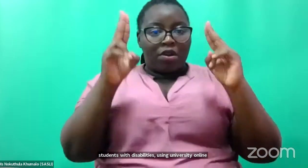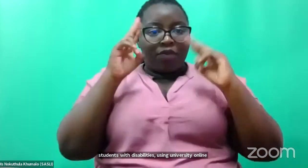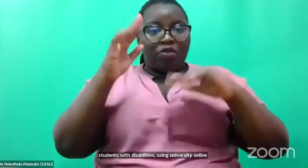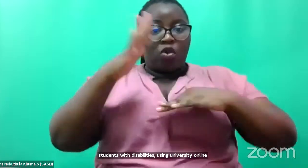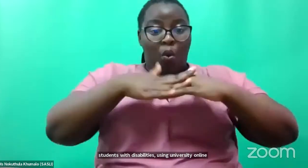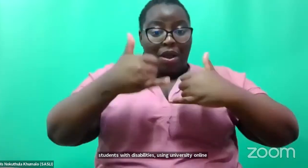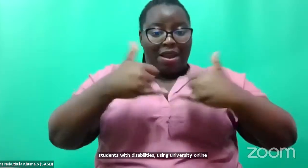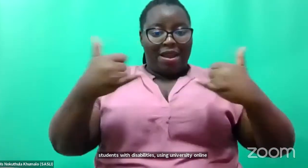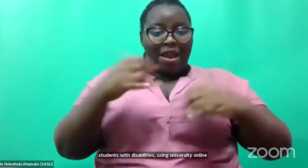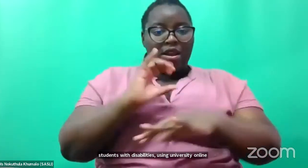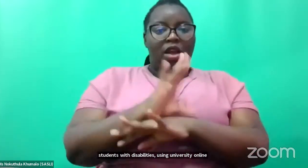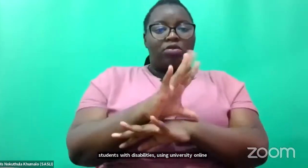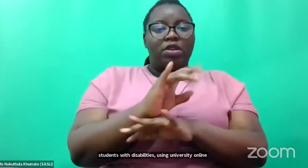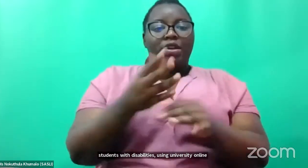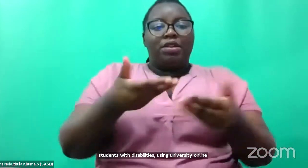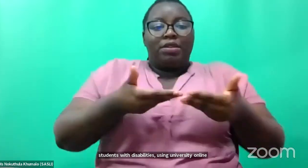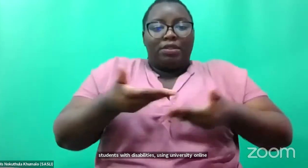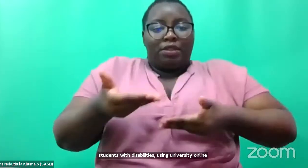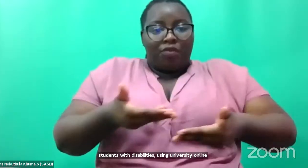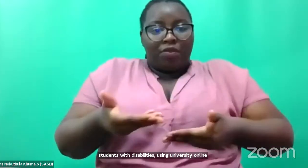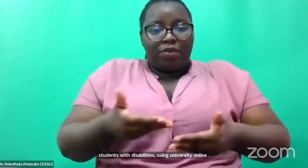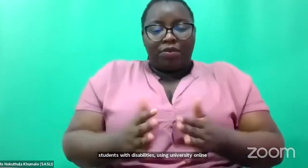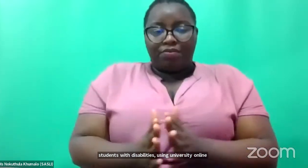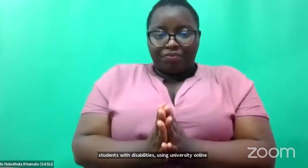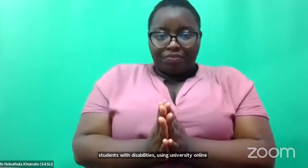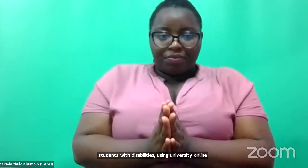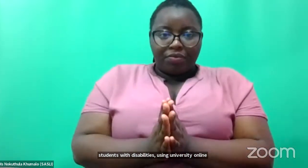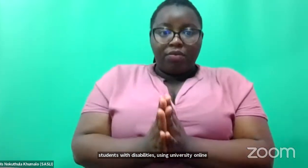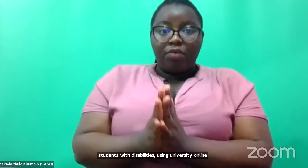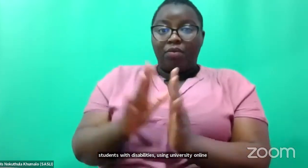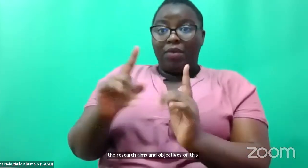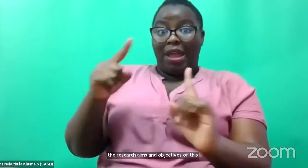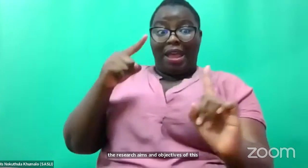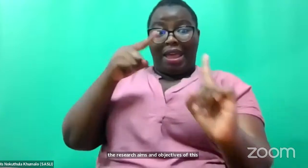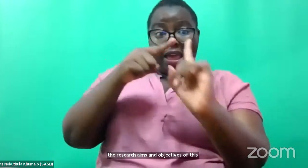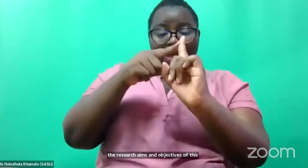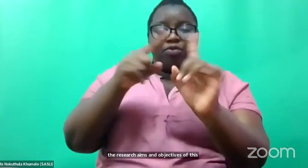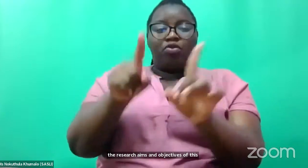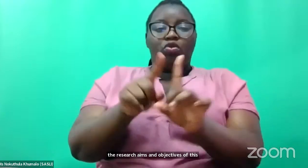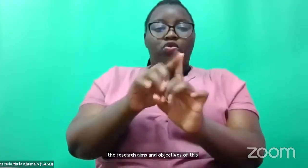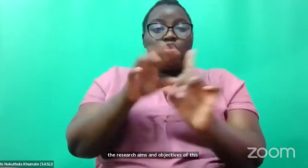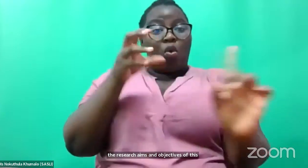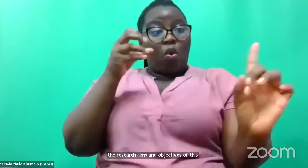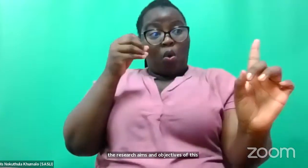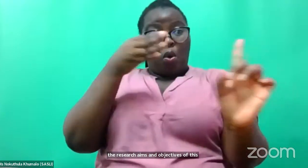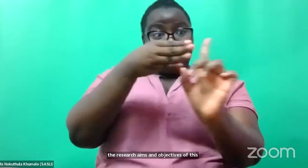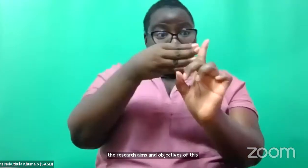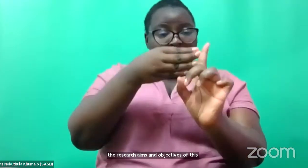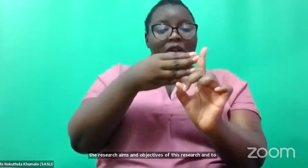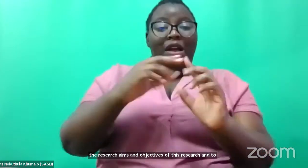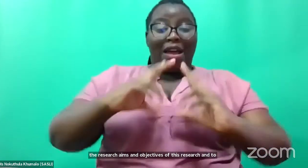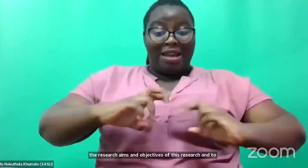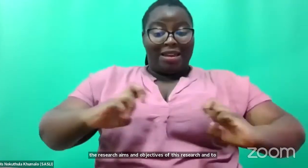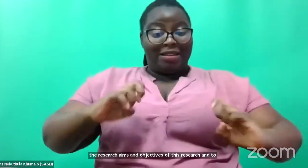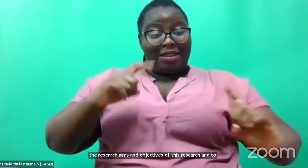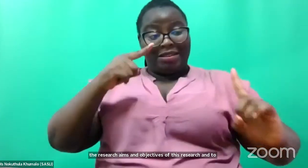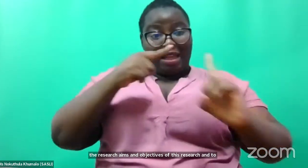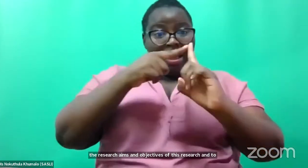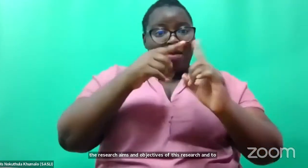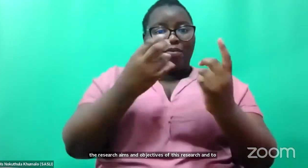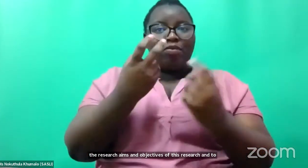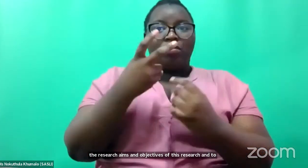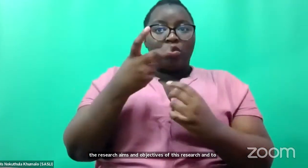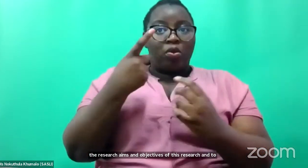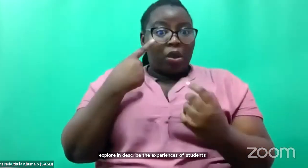services. The research aims and objectives. This research aims to explore and describe the experiences